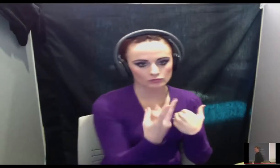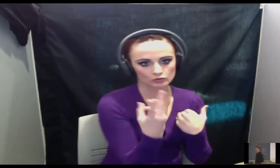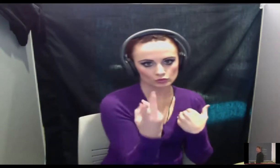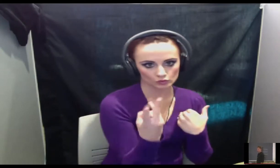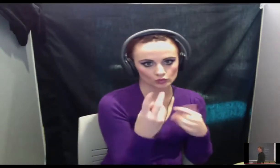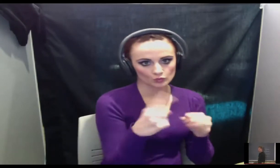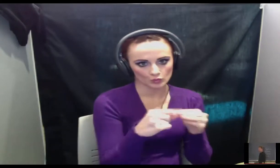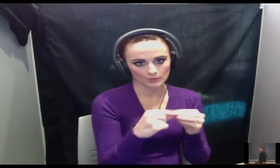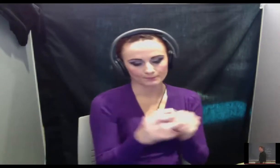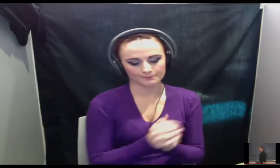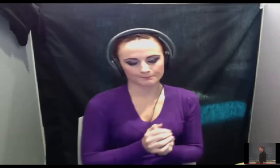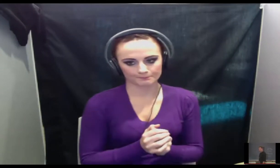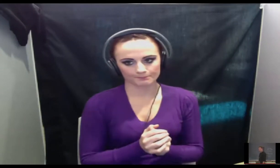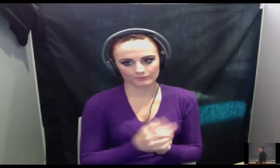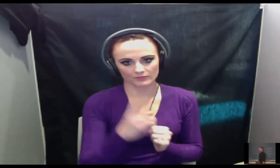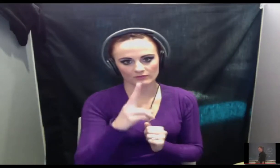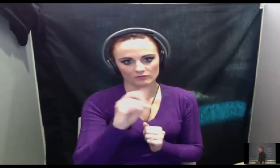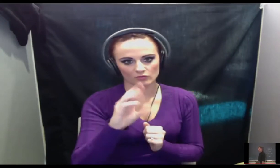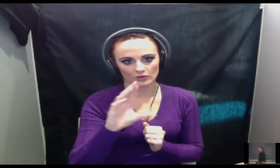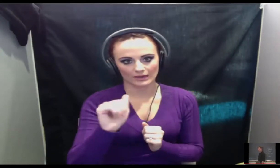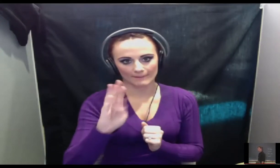after this.